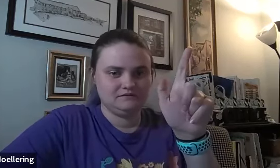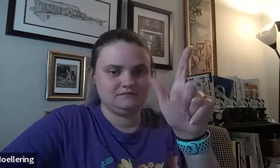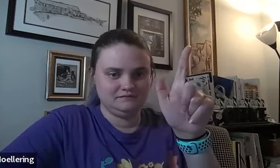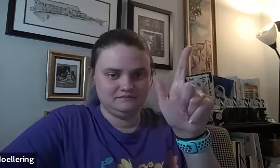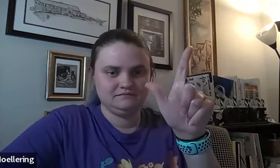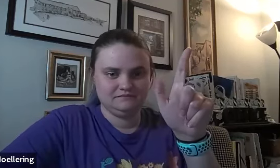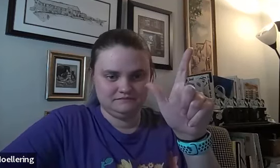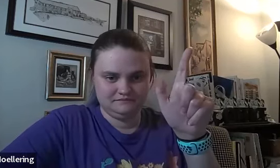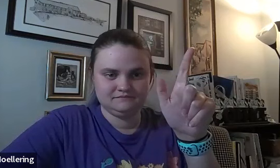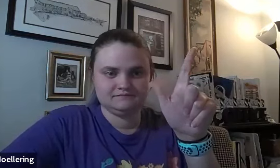21.